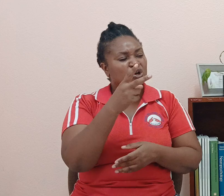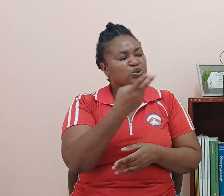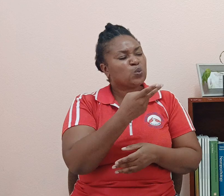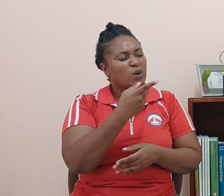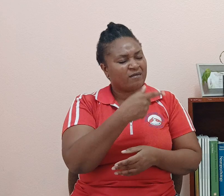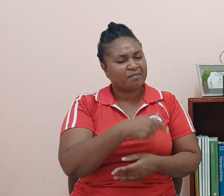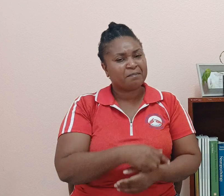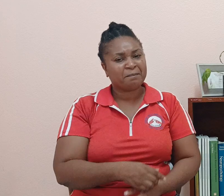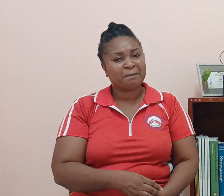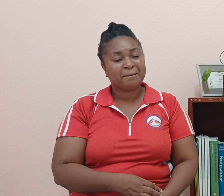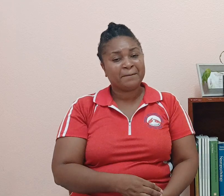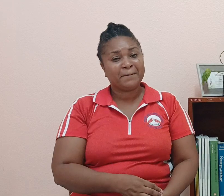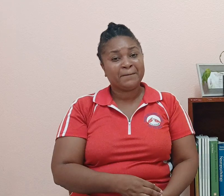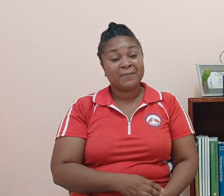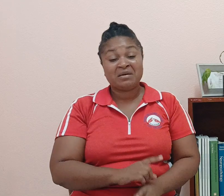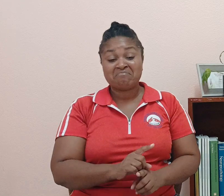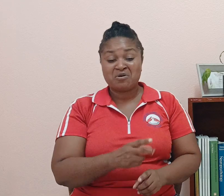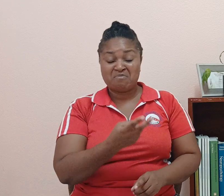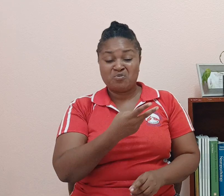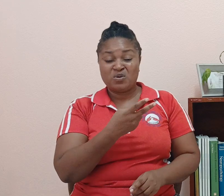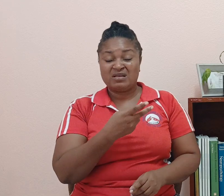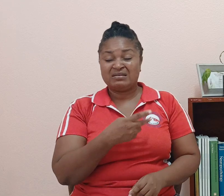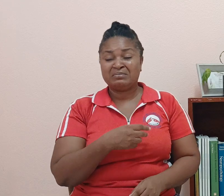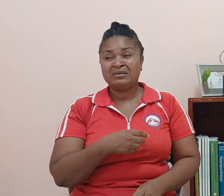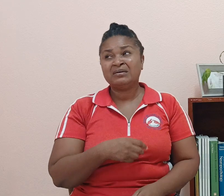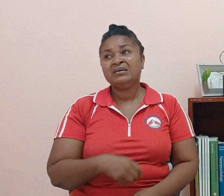But Orpha and Ruth were very unhappy.